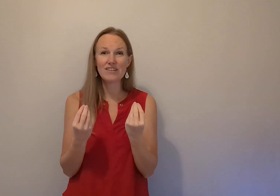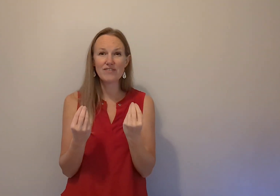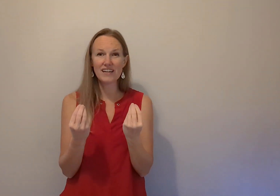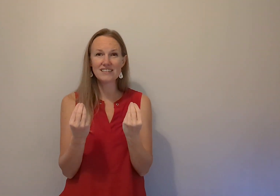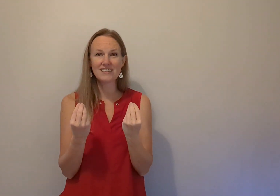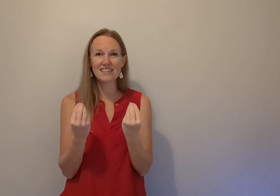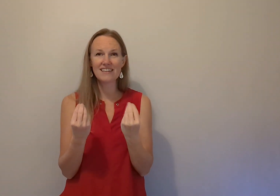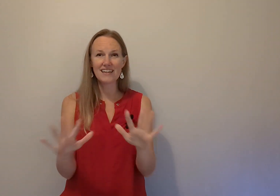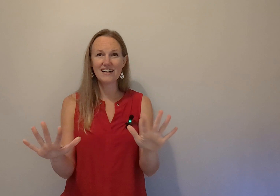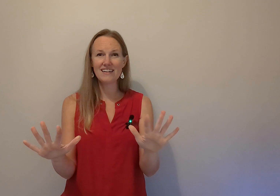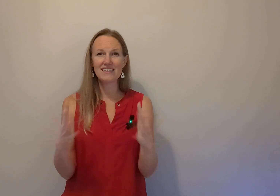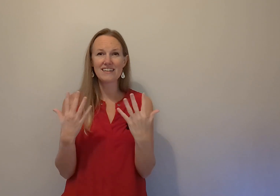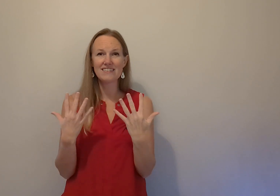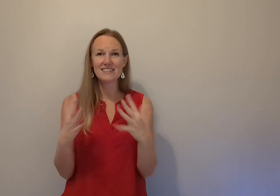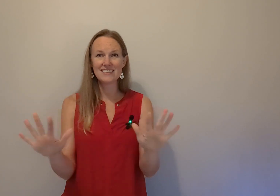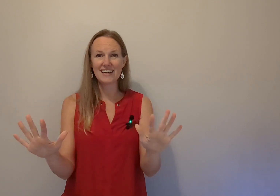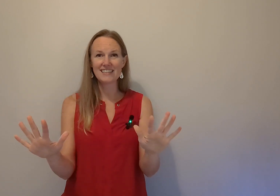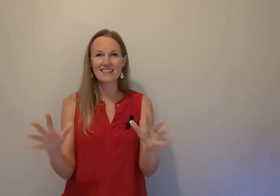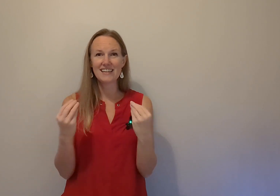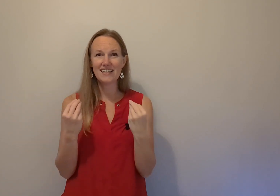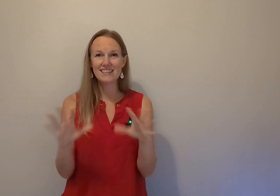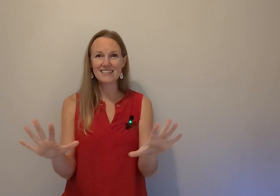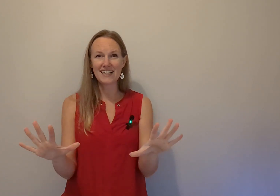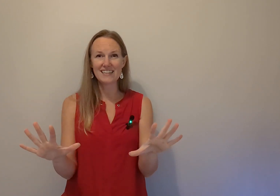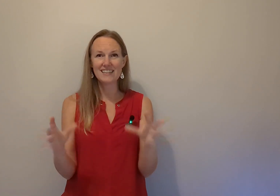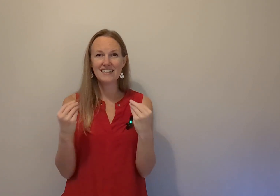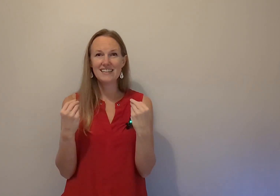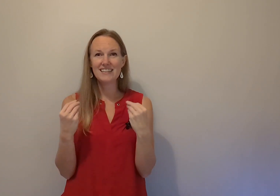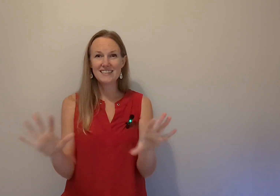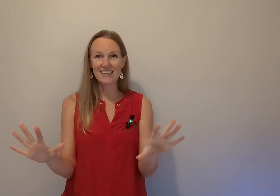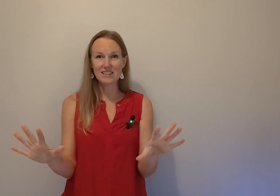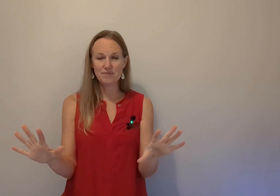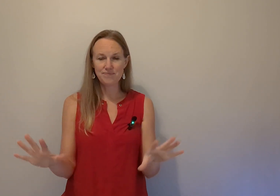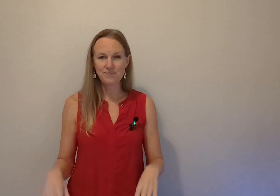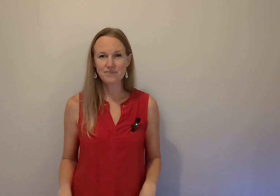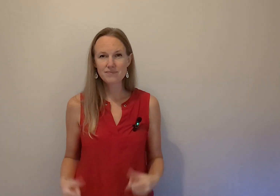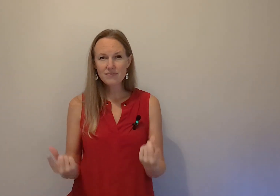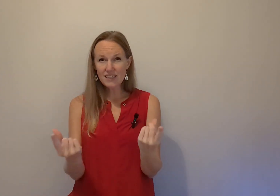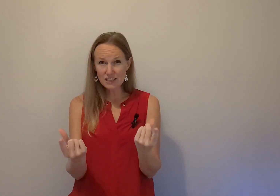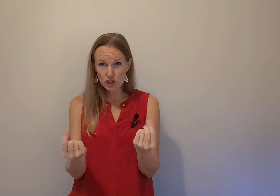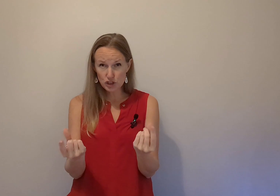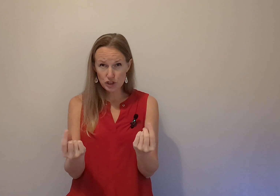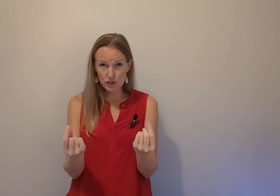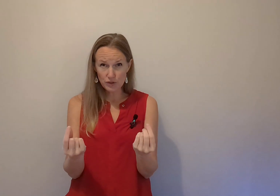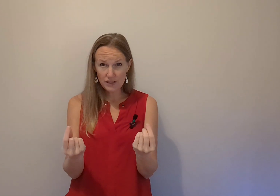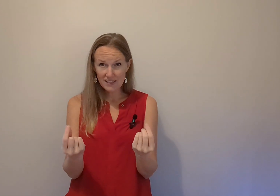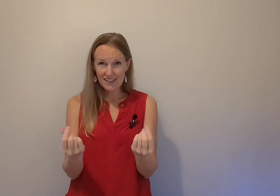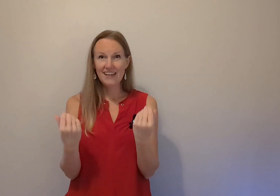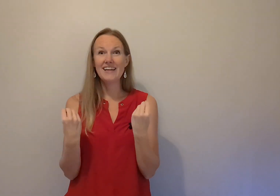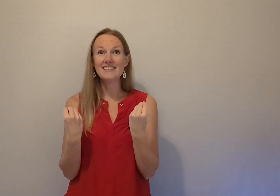Your fingers are all together here, and then it goes done. Right? Done. Done. This is do. This